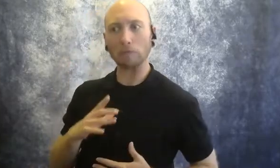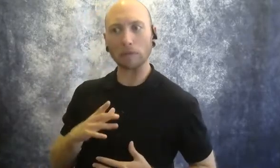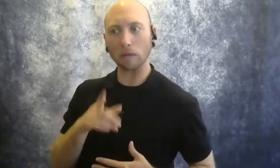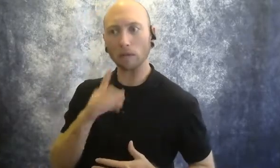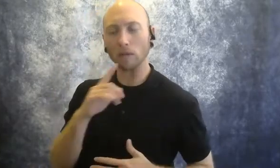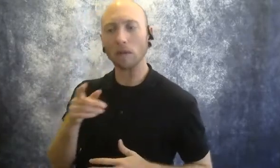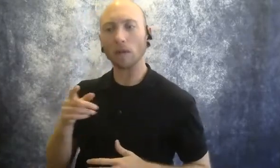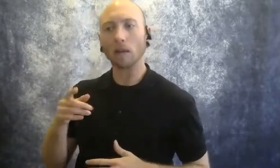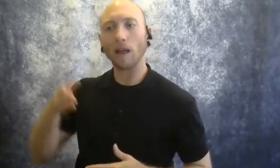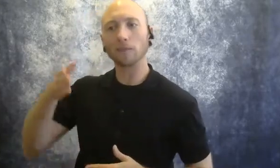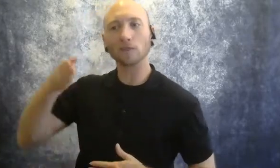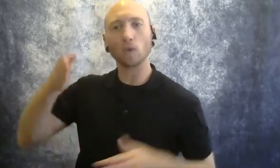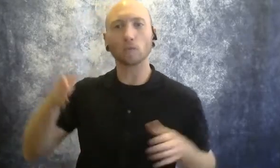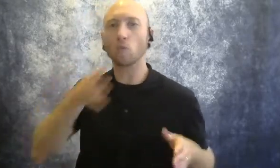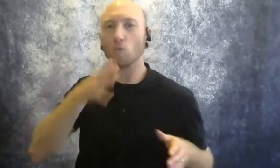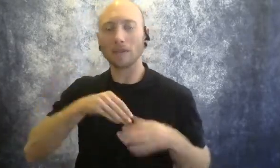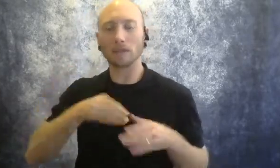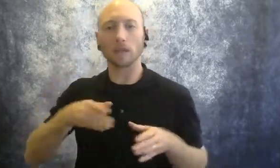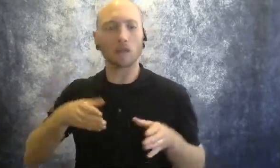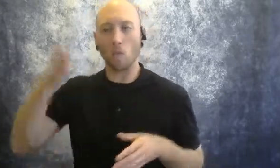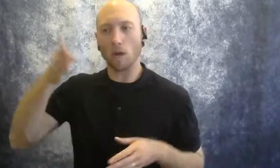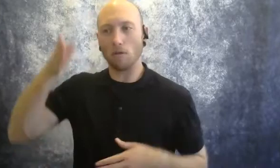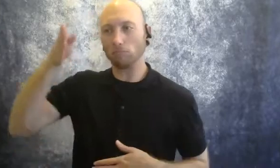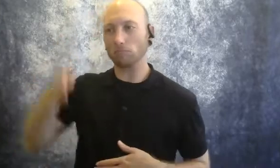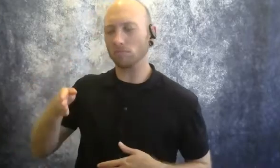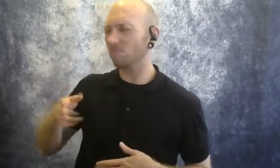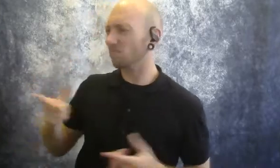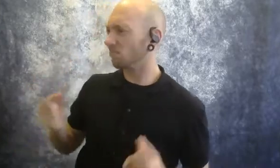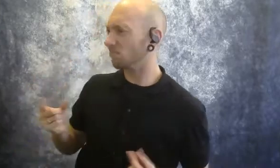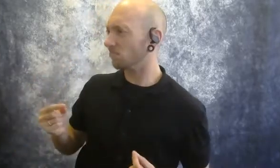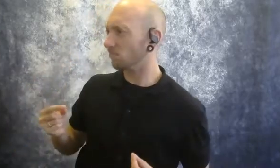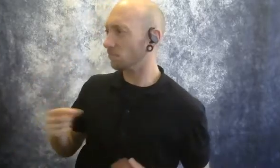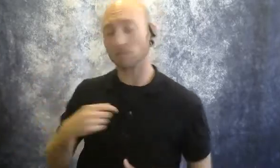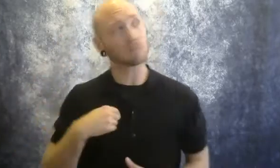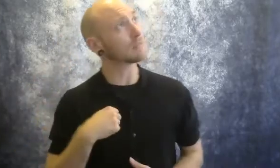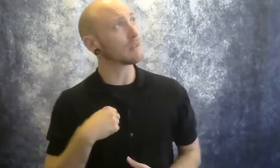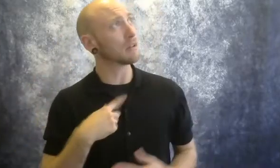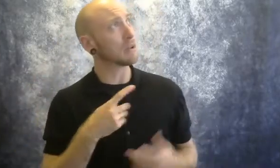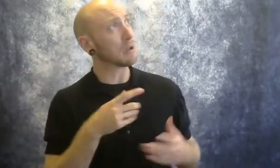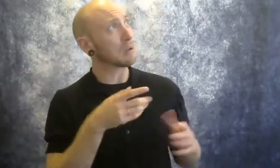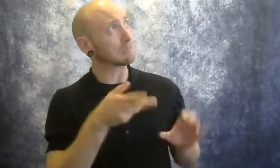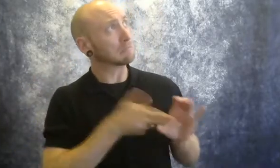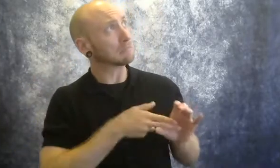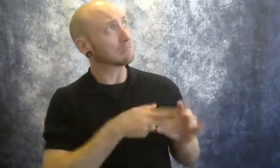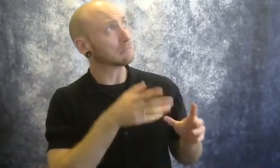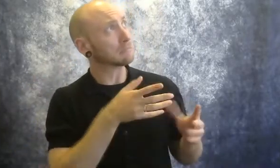Royce pulls up. And this woman inside rolls down her window and she says, "What are you doing?" And he says,